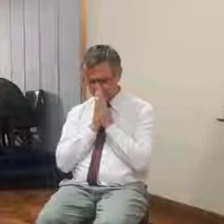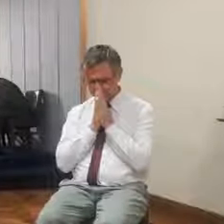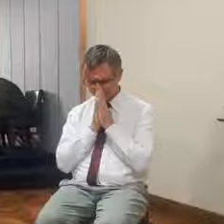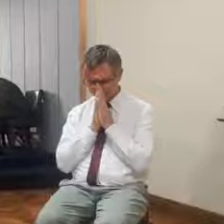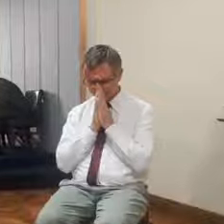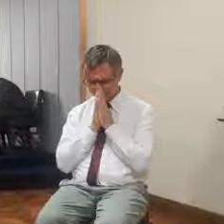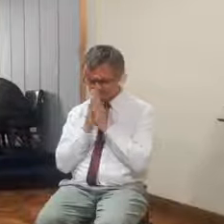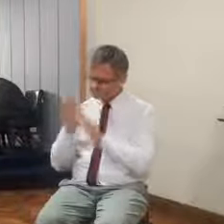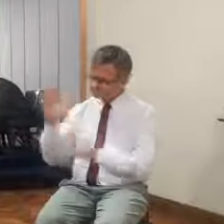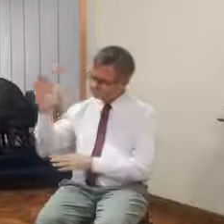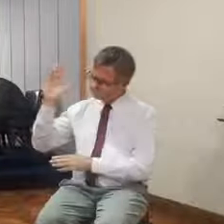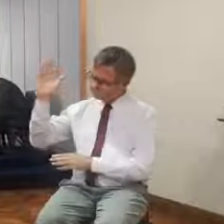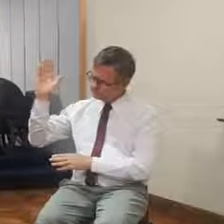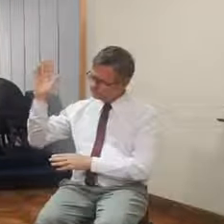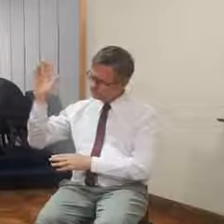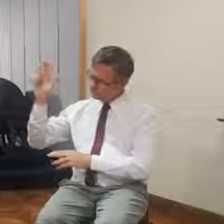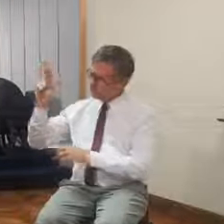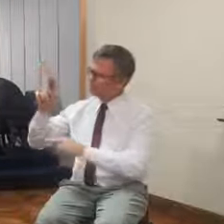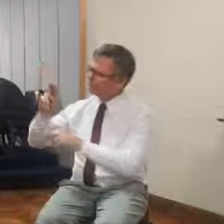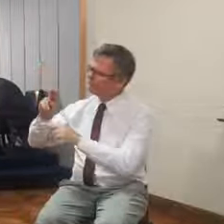Father of mercy,